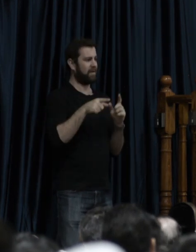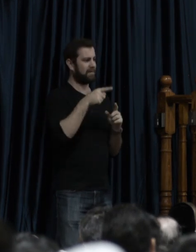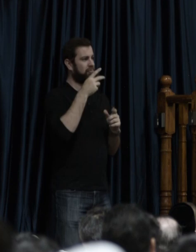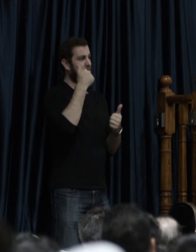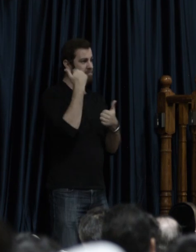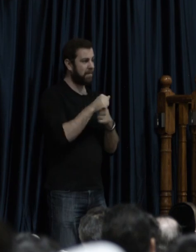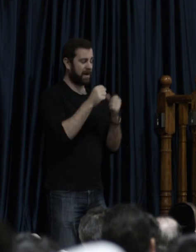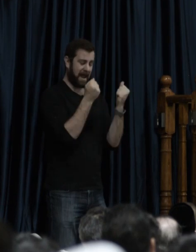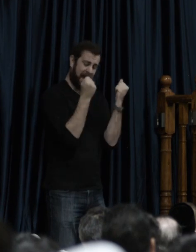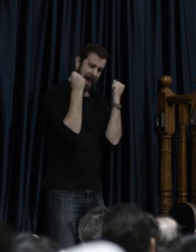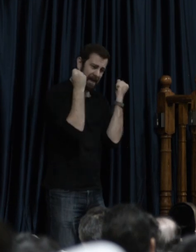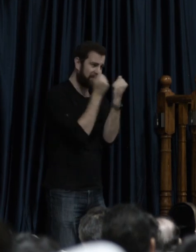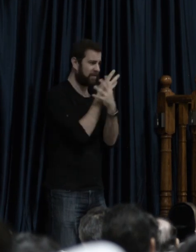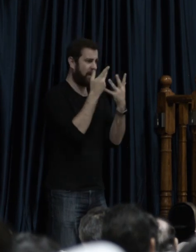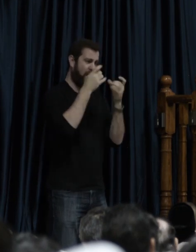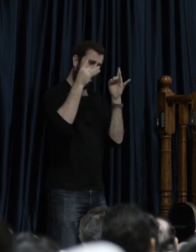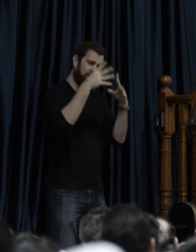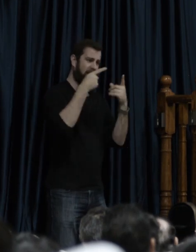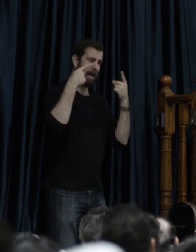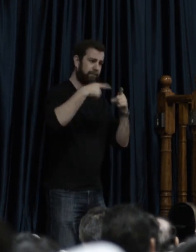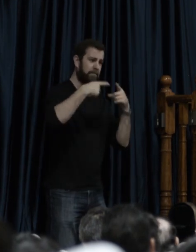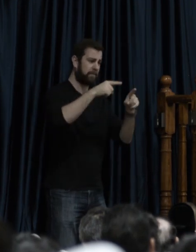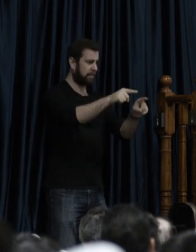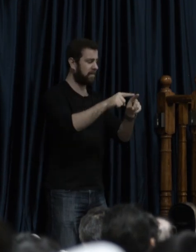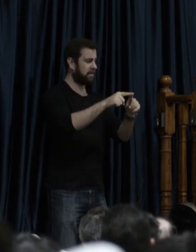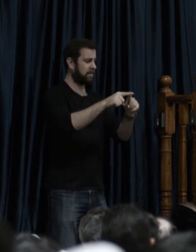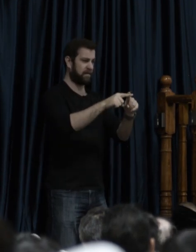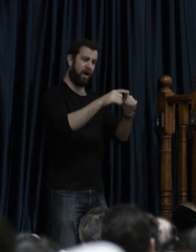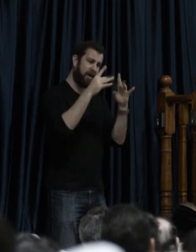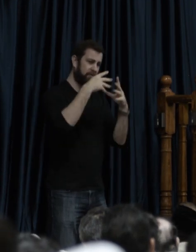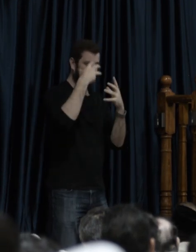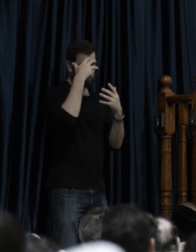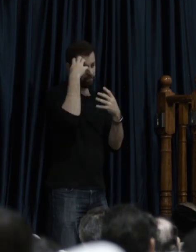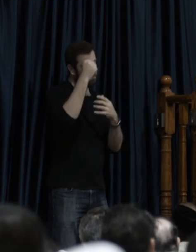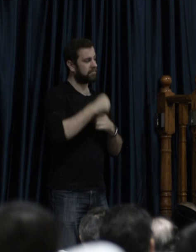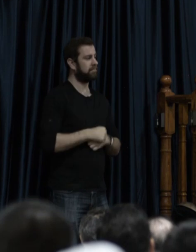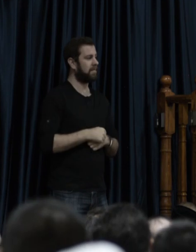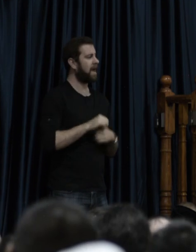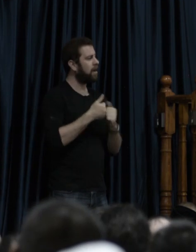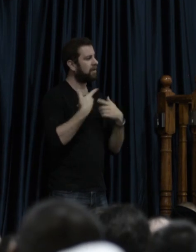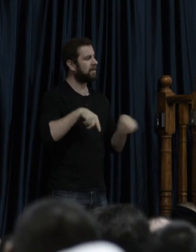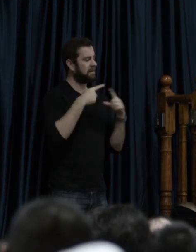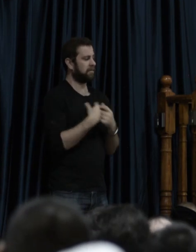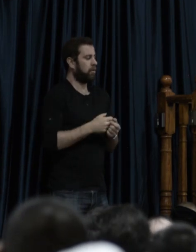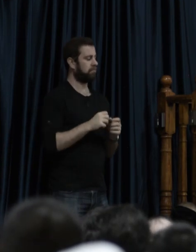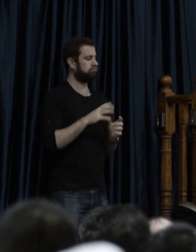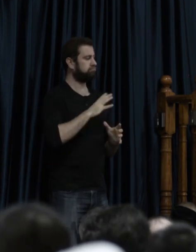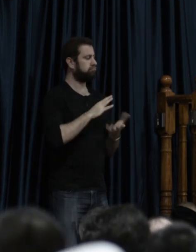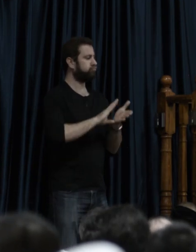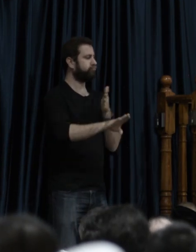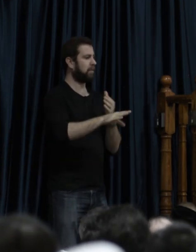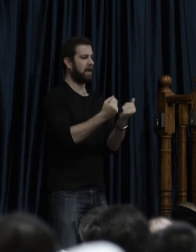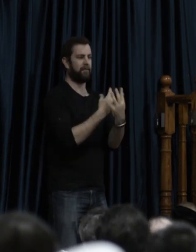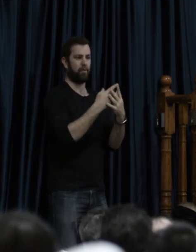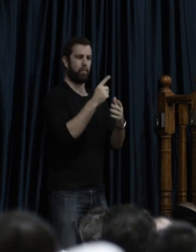can evoke nasty memories. How could he master the courage and clear out everything in one slate? And this is what I